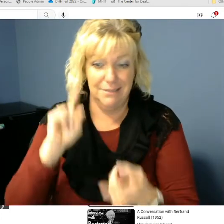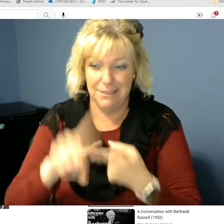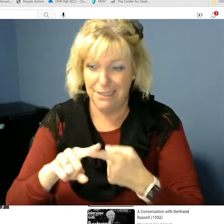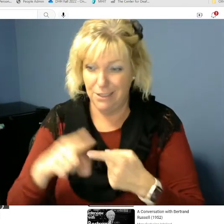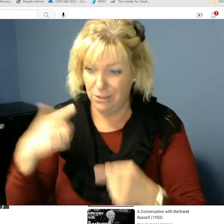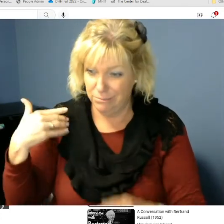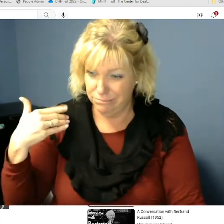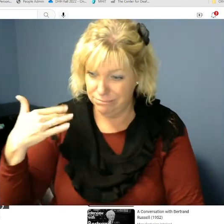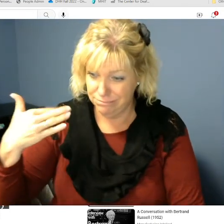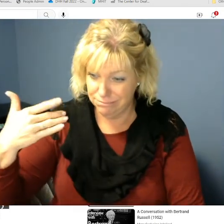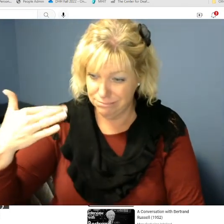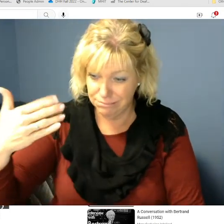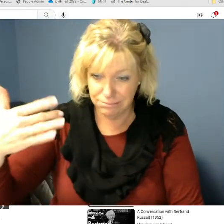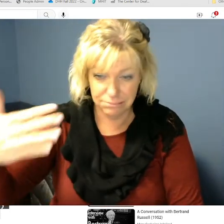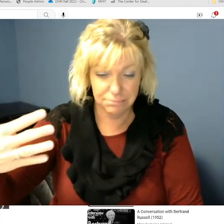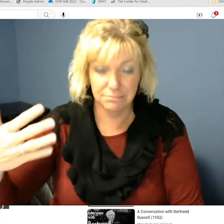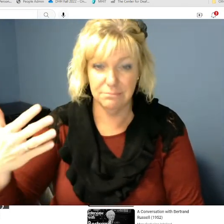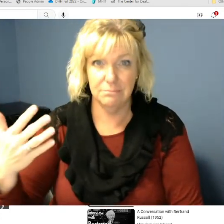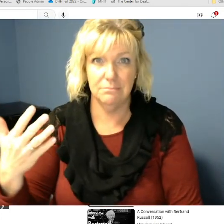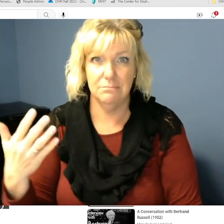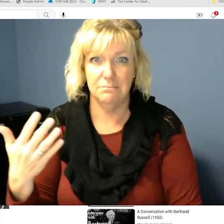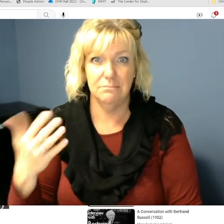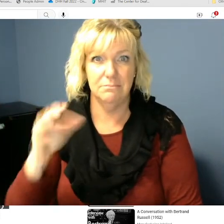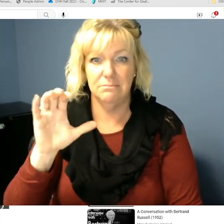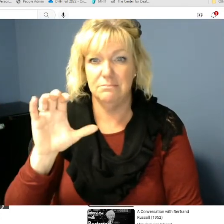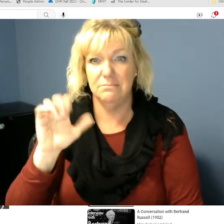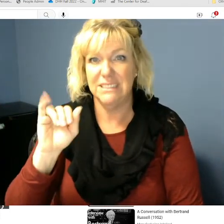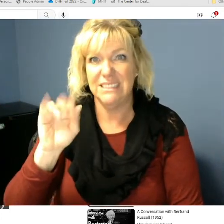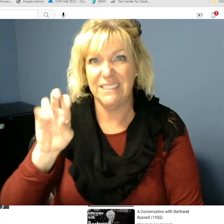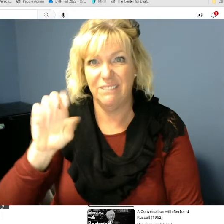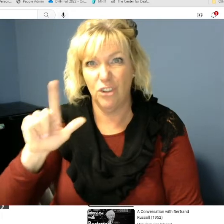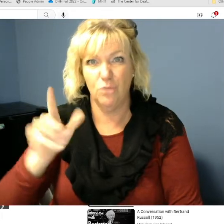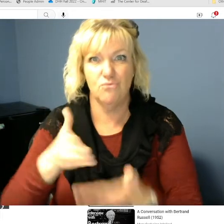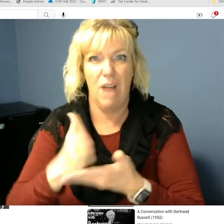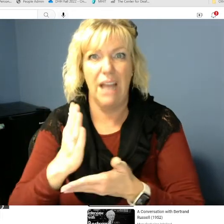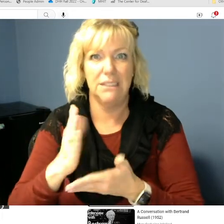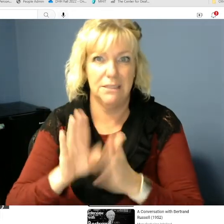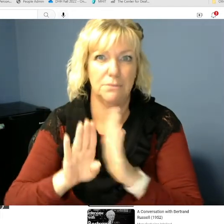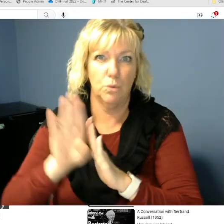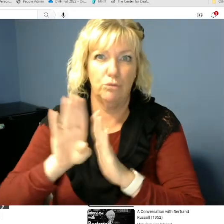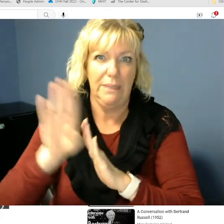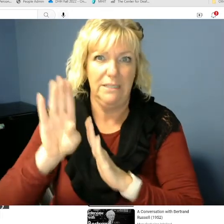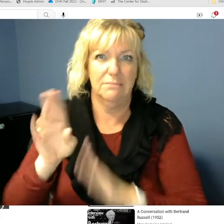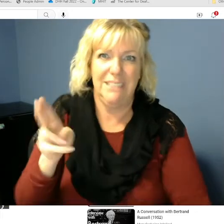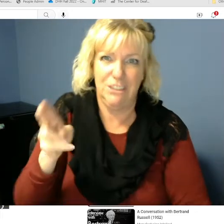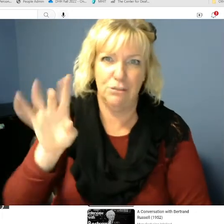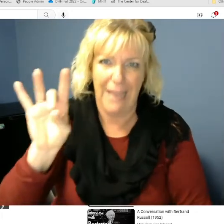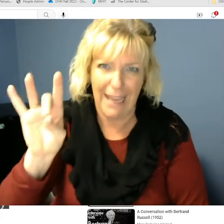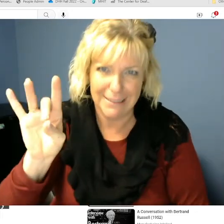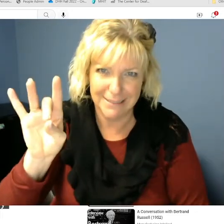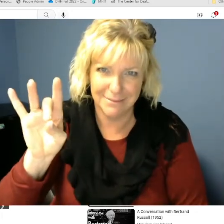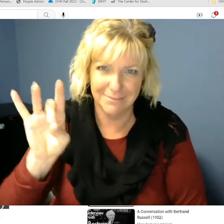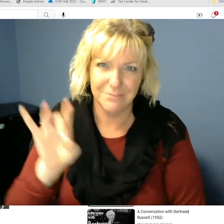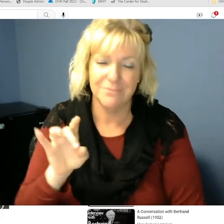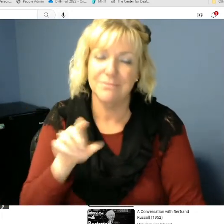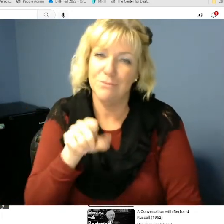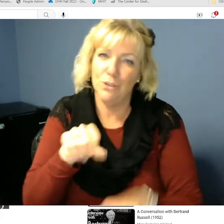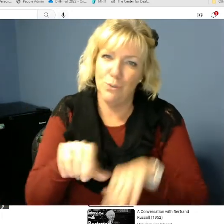we get to the civil rights movements in History 8, at least. If you're in History